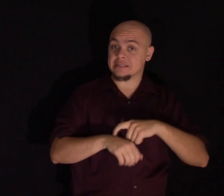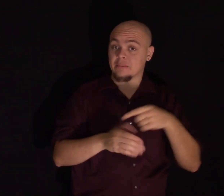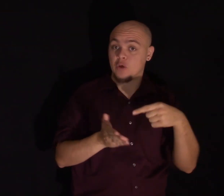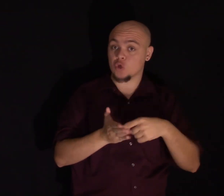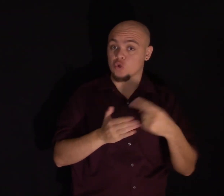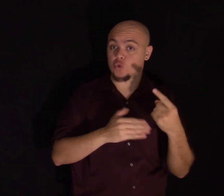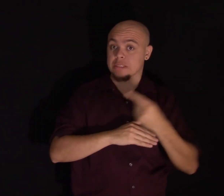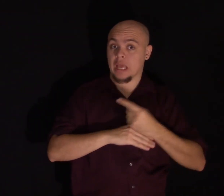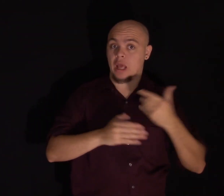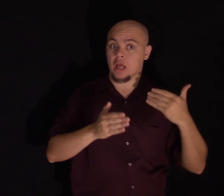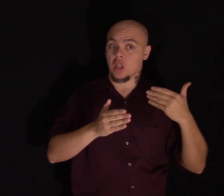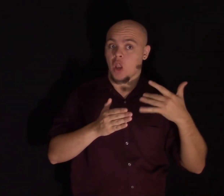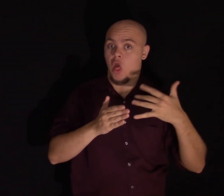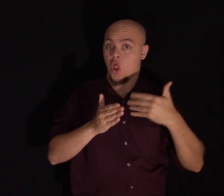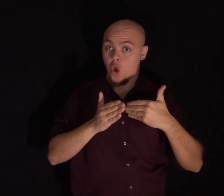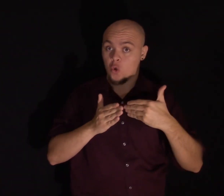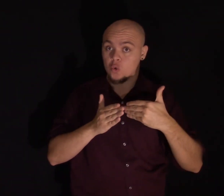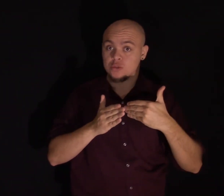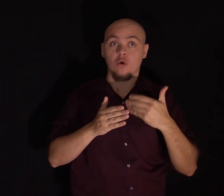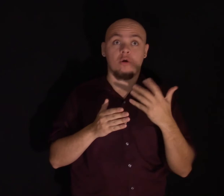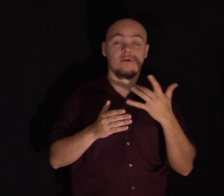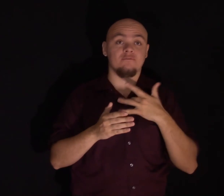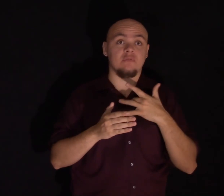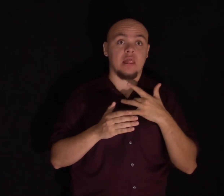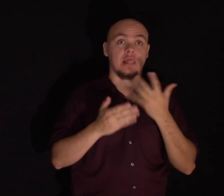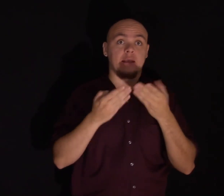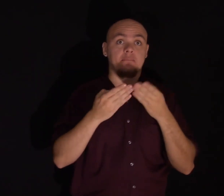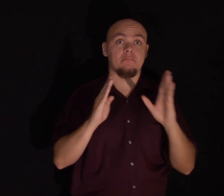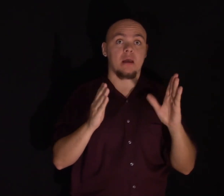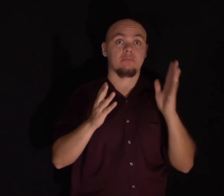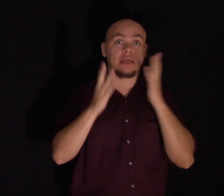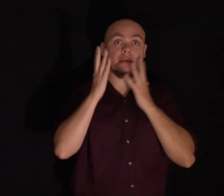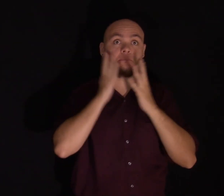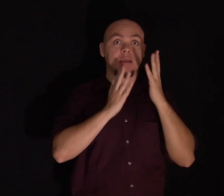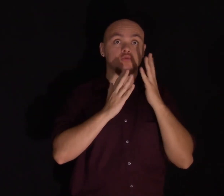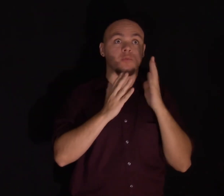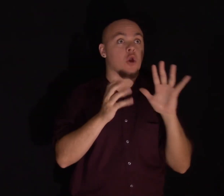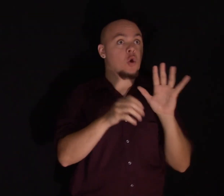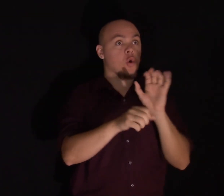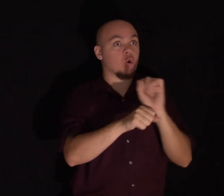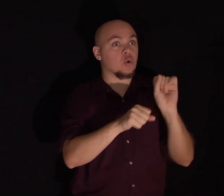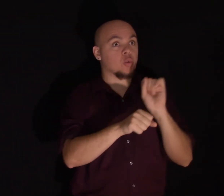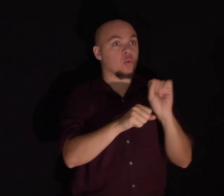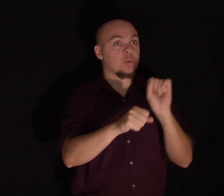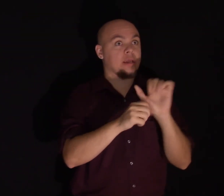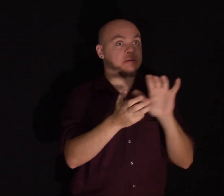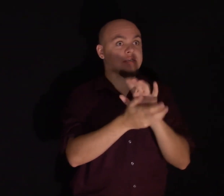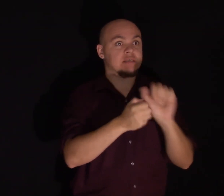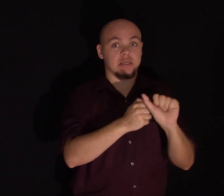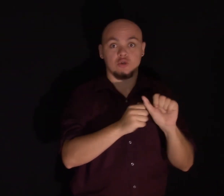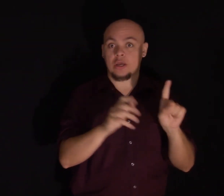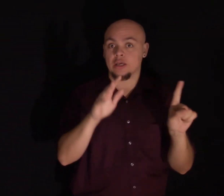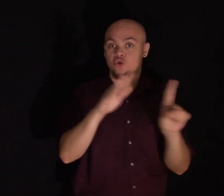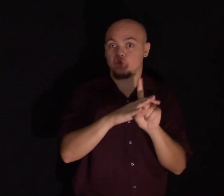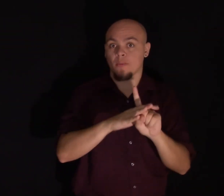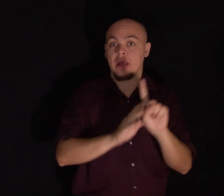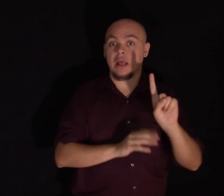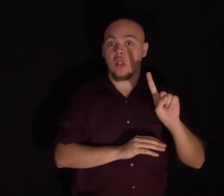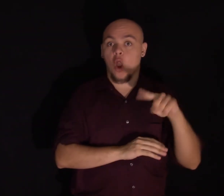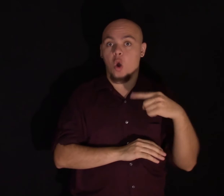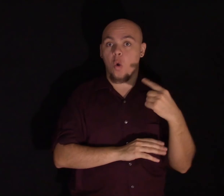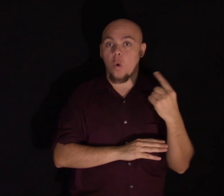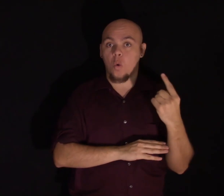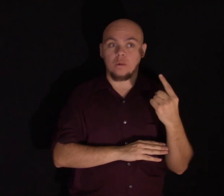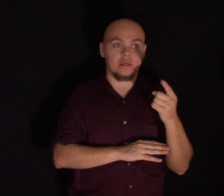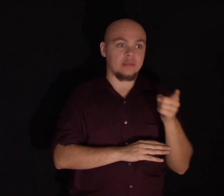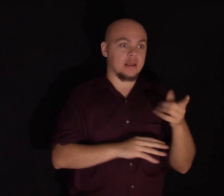gets too close or there's danger of public embarrassment a career disaster or some other scary consequence and importantly he's the only thing that the